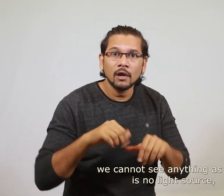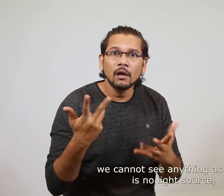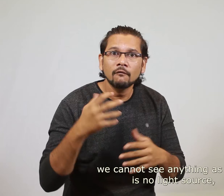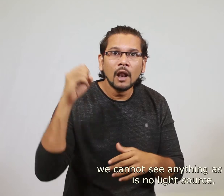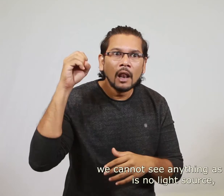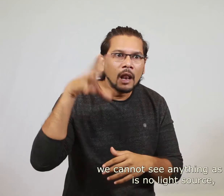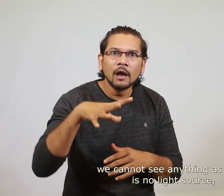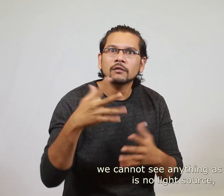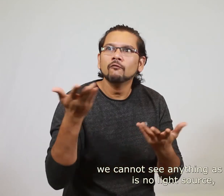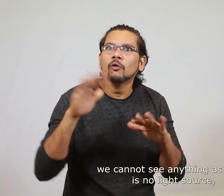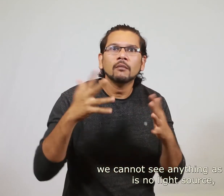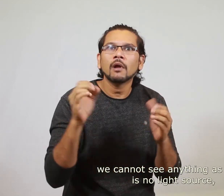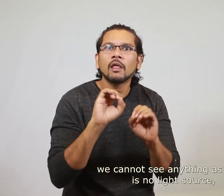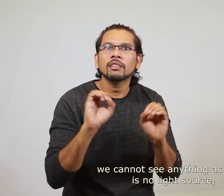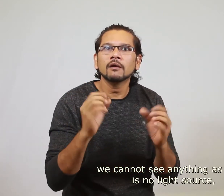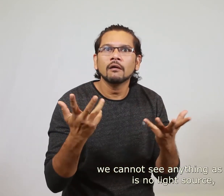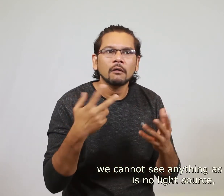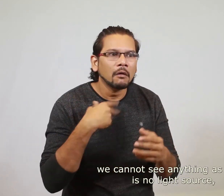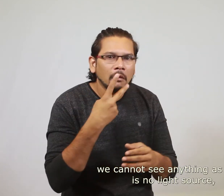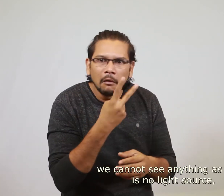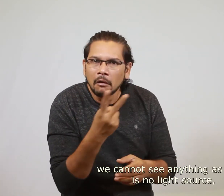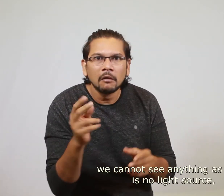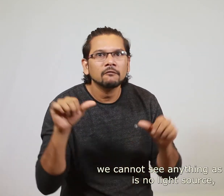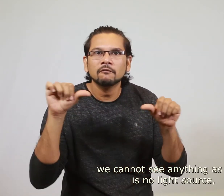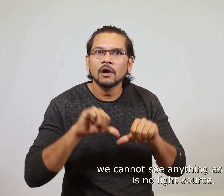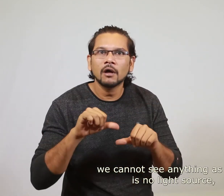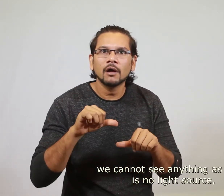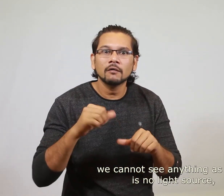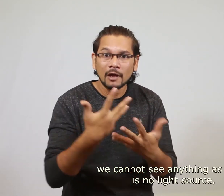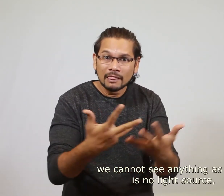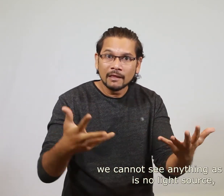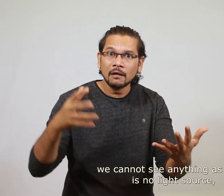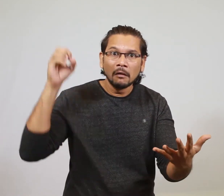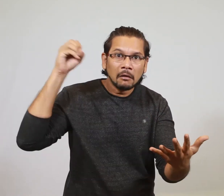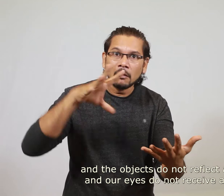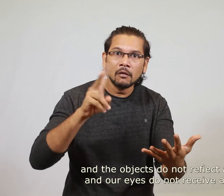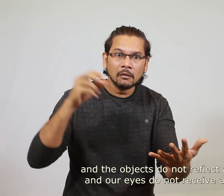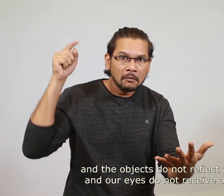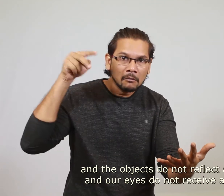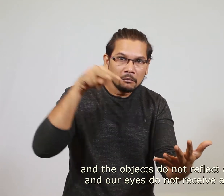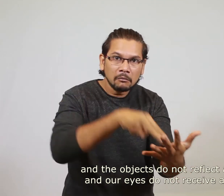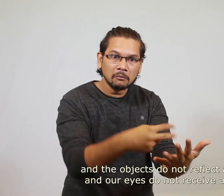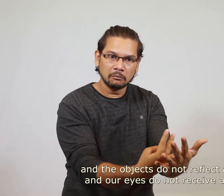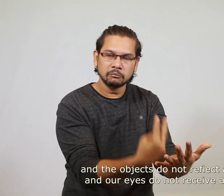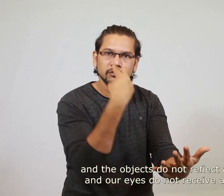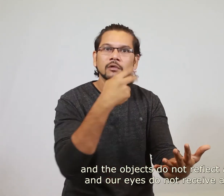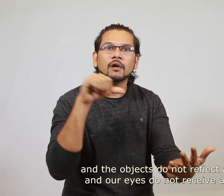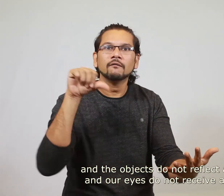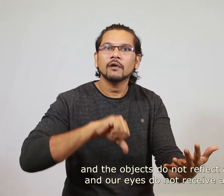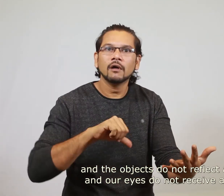we cannot see anything as there is no light source, and the objects do not reflect any light,